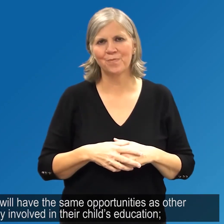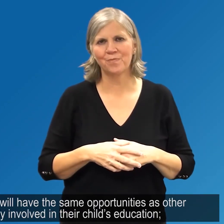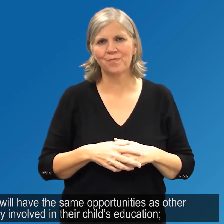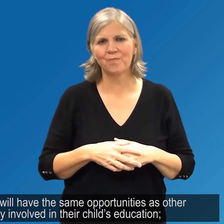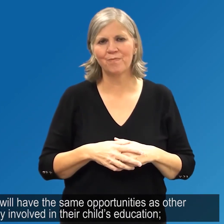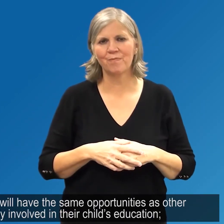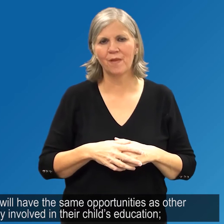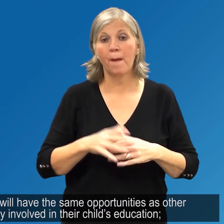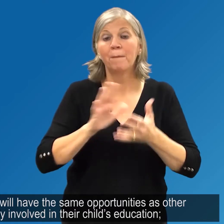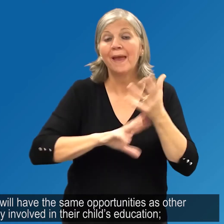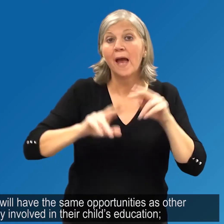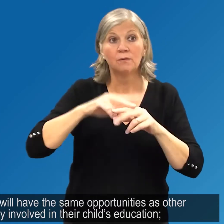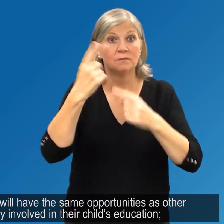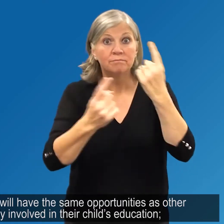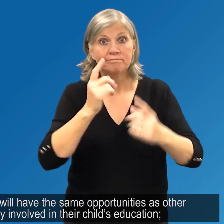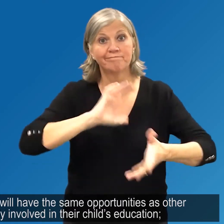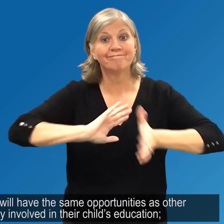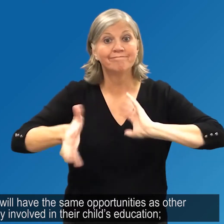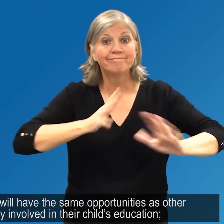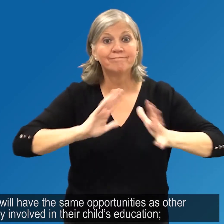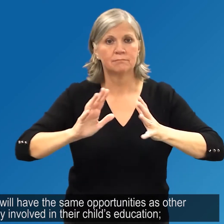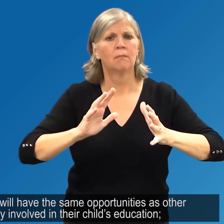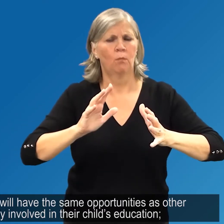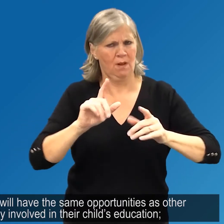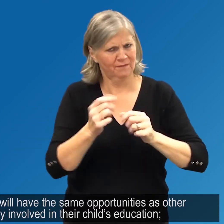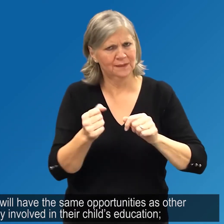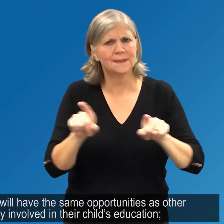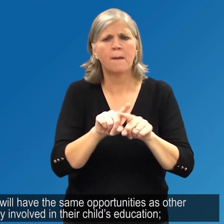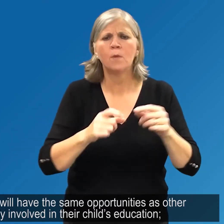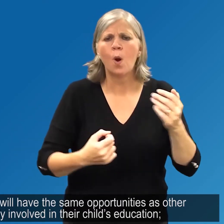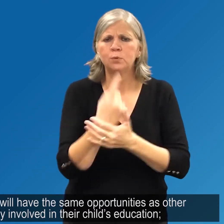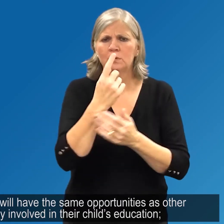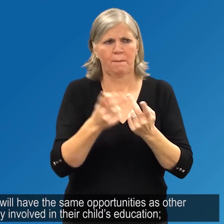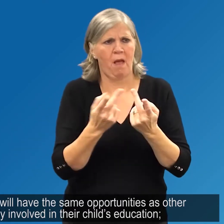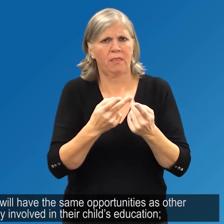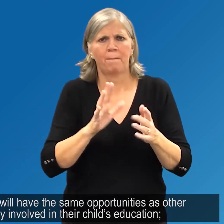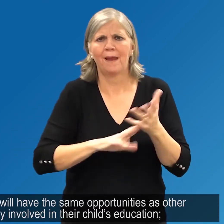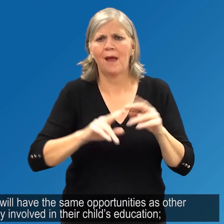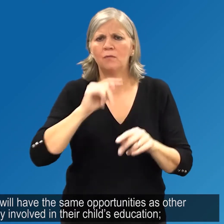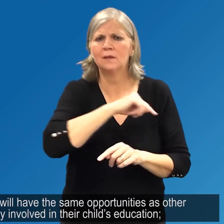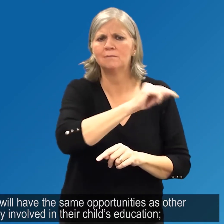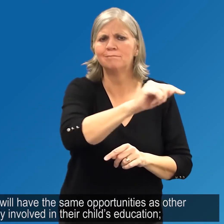Parents who use BSL will have the same opportunities as other parents to be fully involved in their child's education,